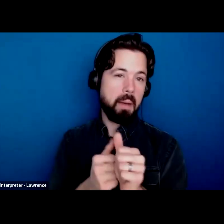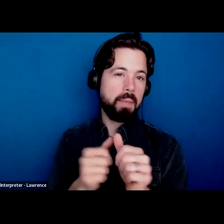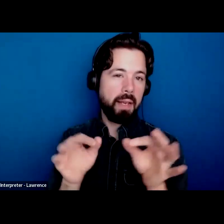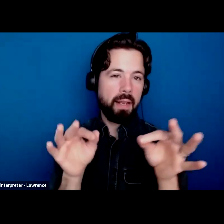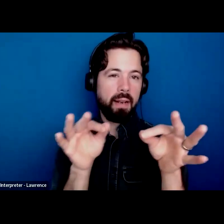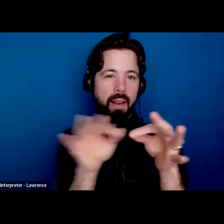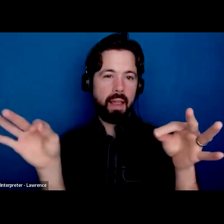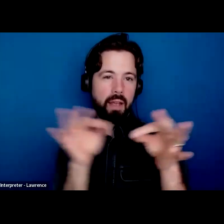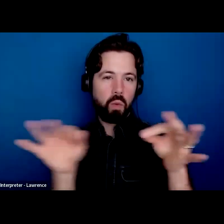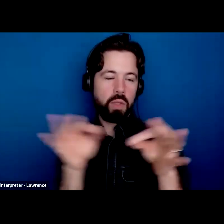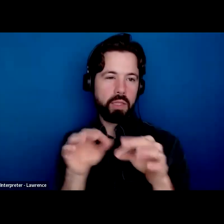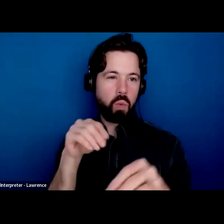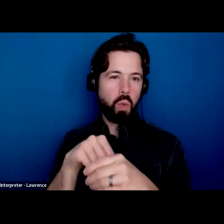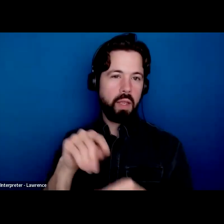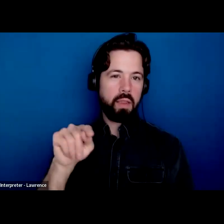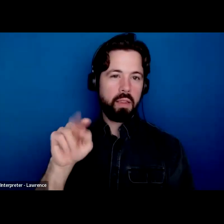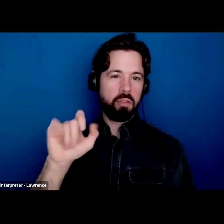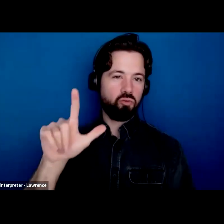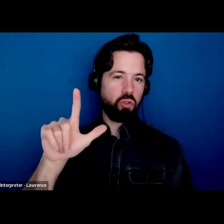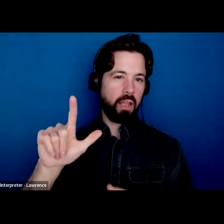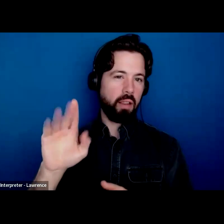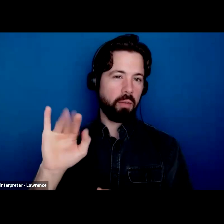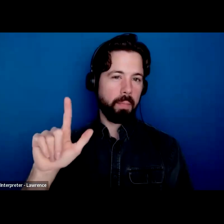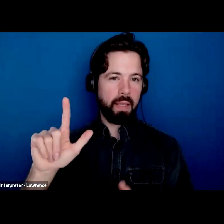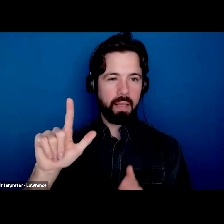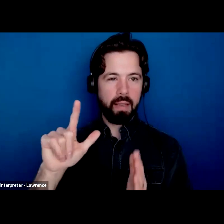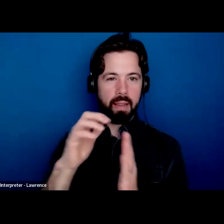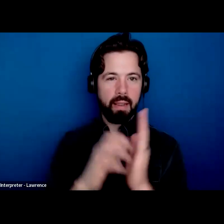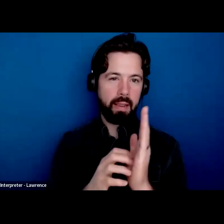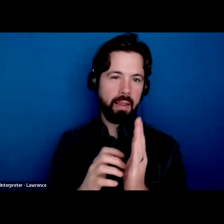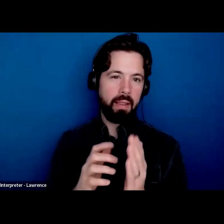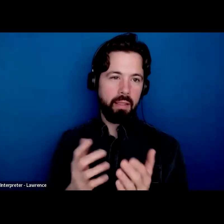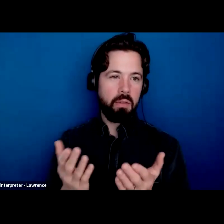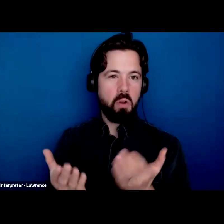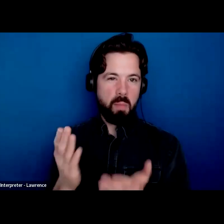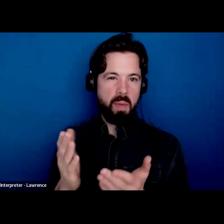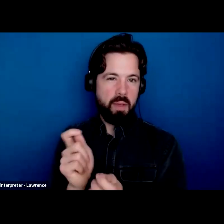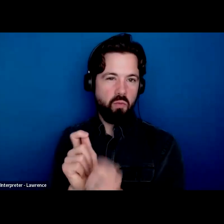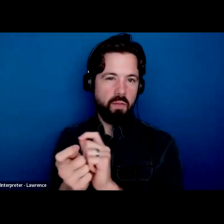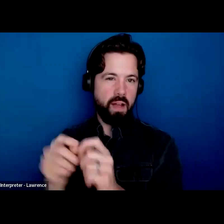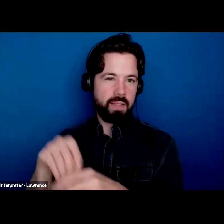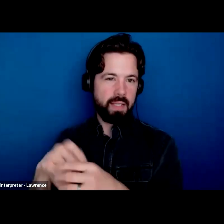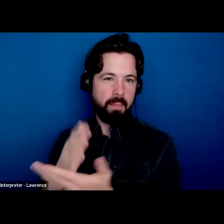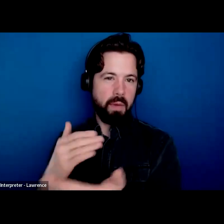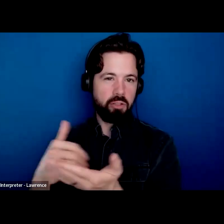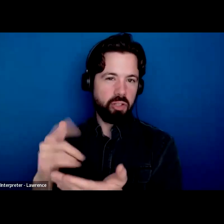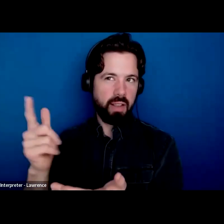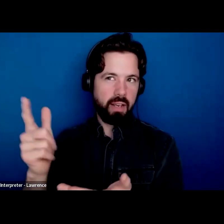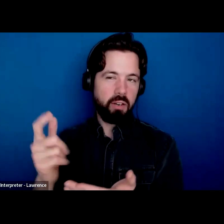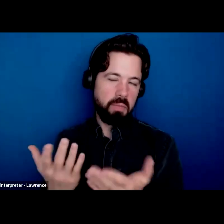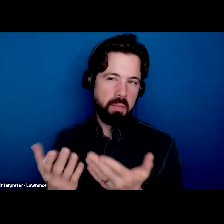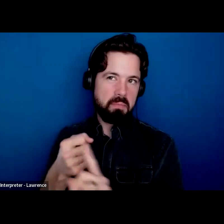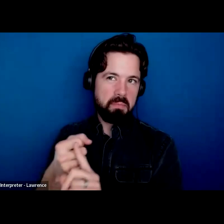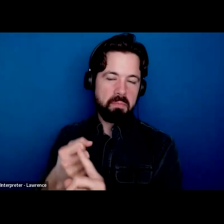in trailer bill or in the budget later on, or excuse me, may revise or in the budget later on. There was